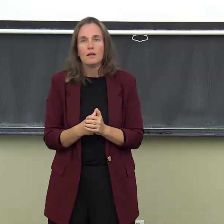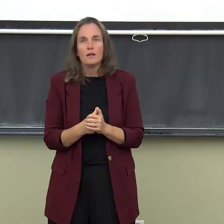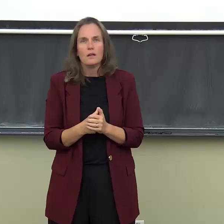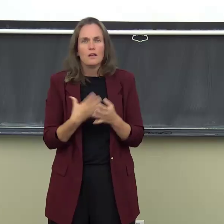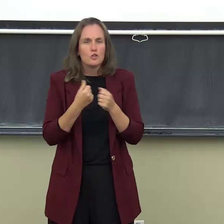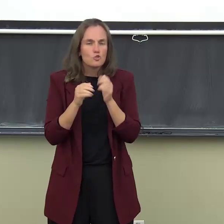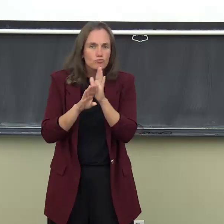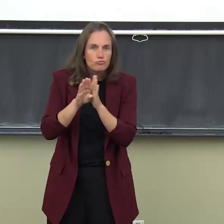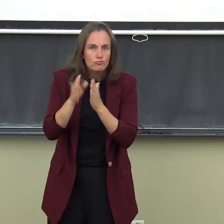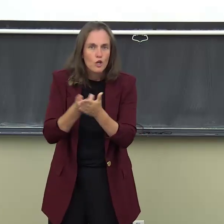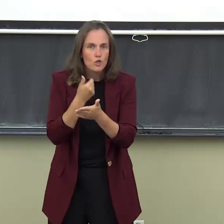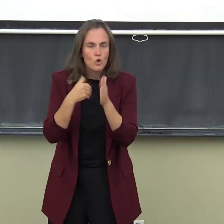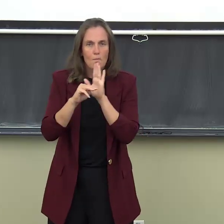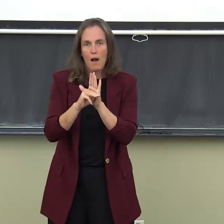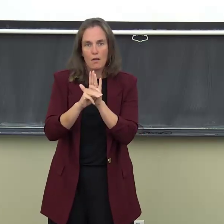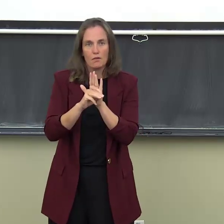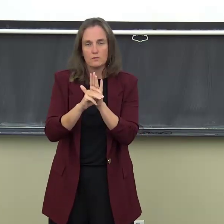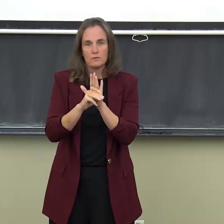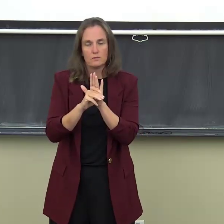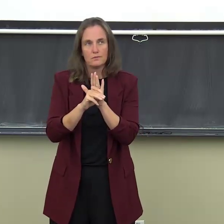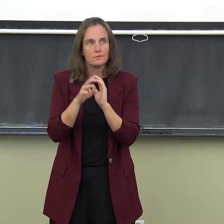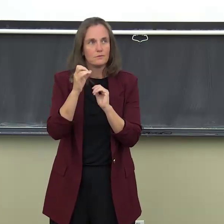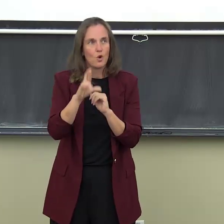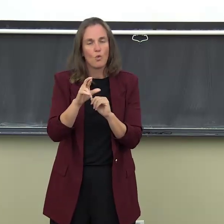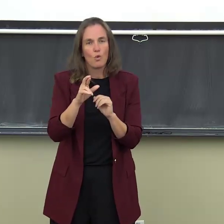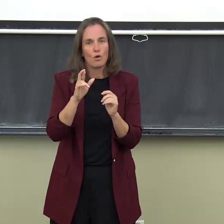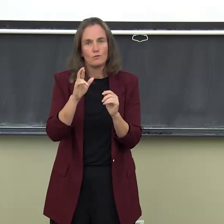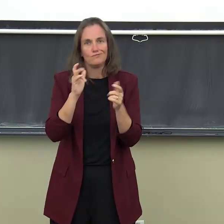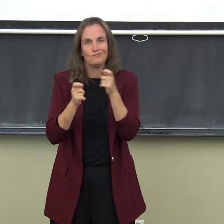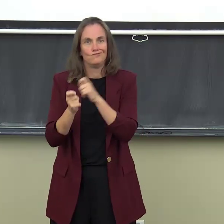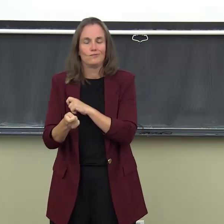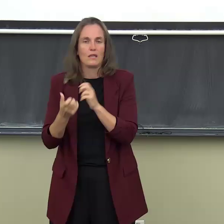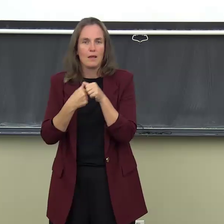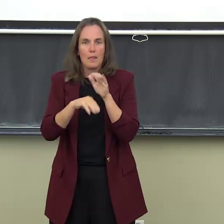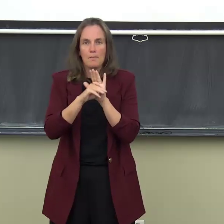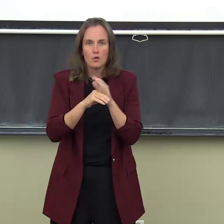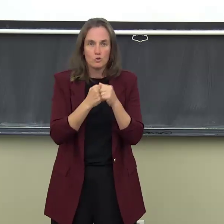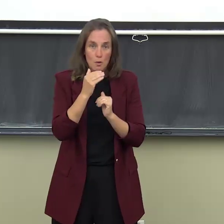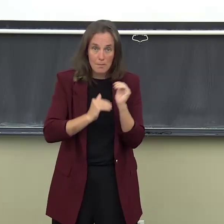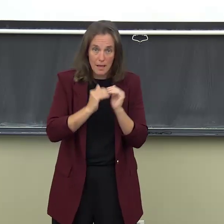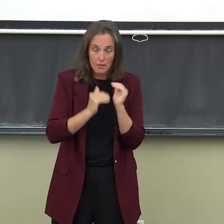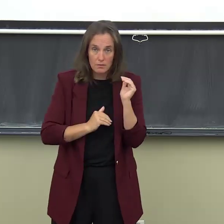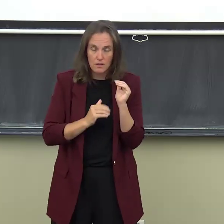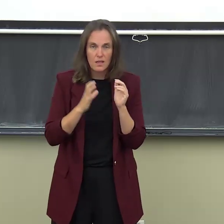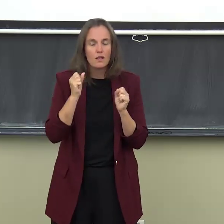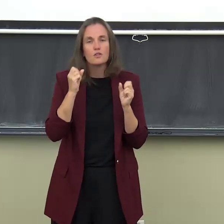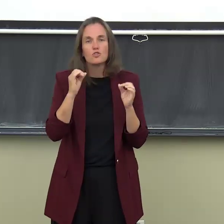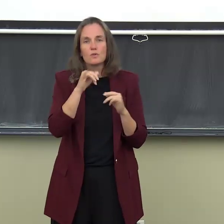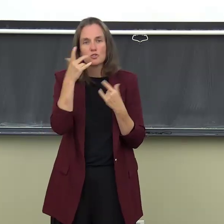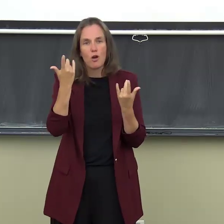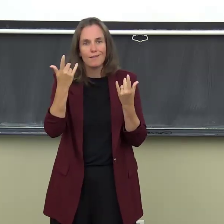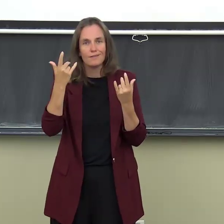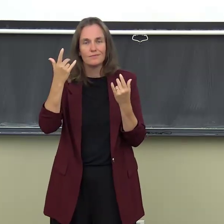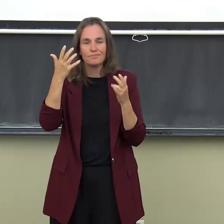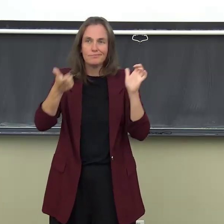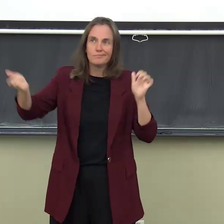To build new models of it, or alter the way models are built, so that it's not just the same